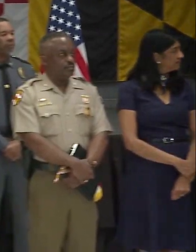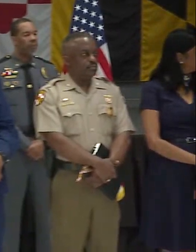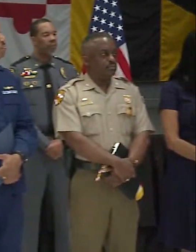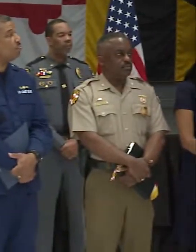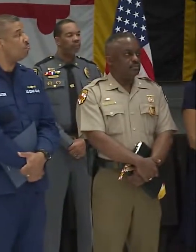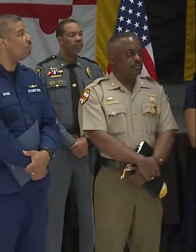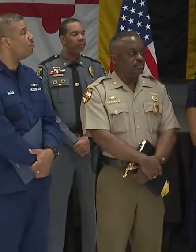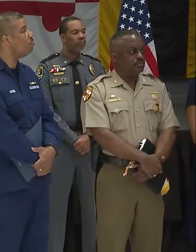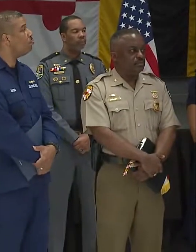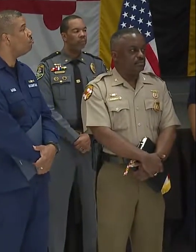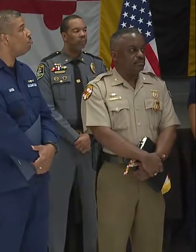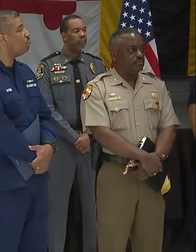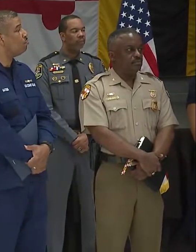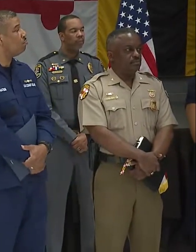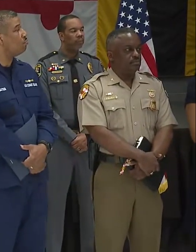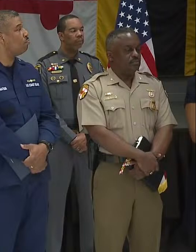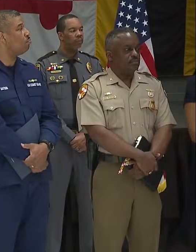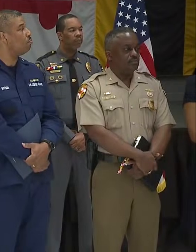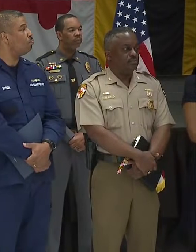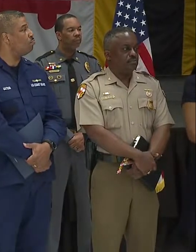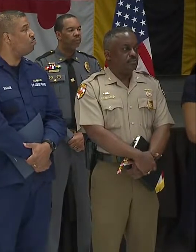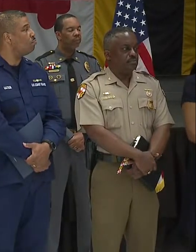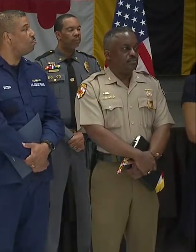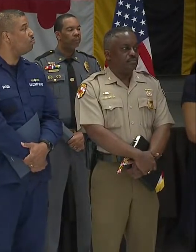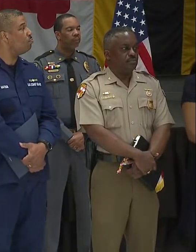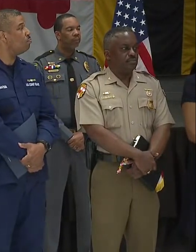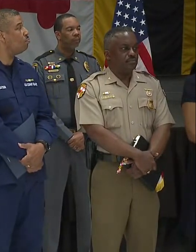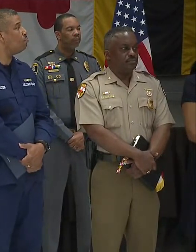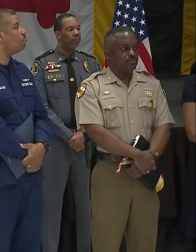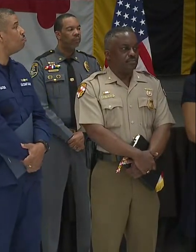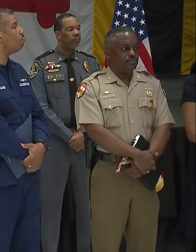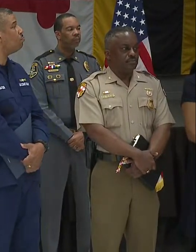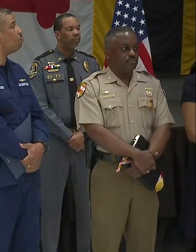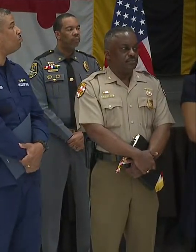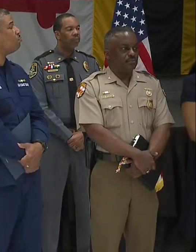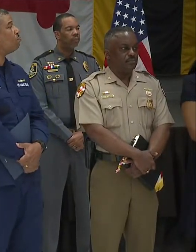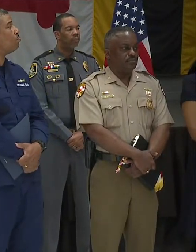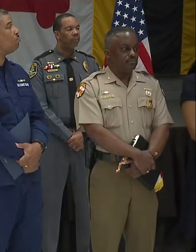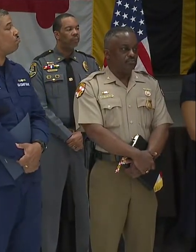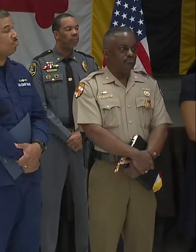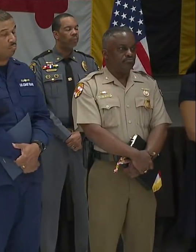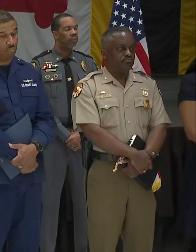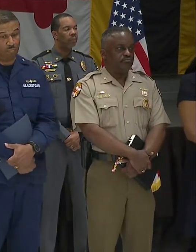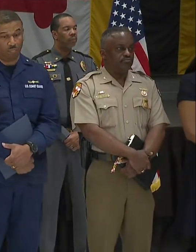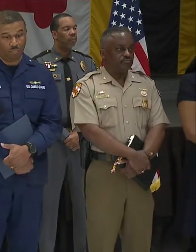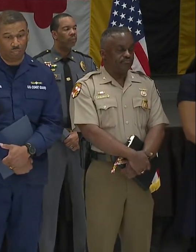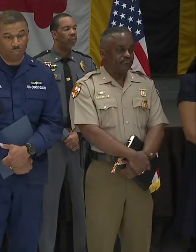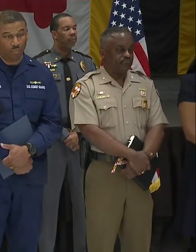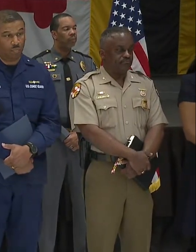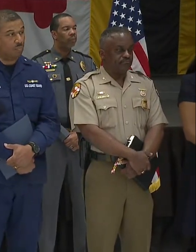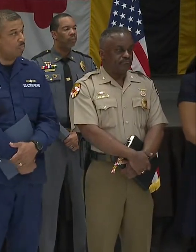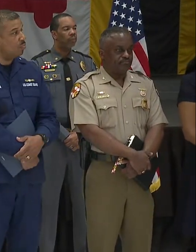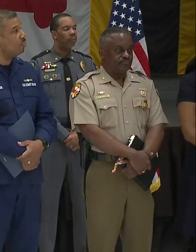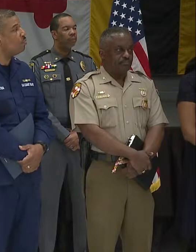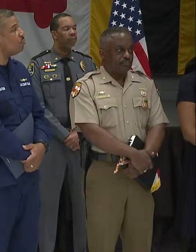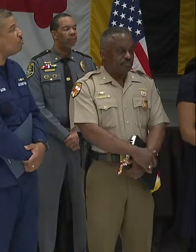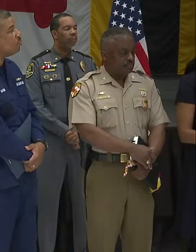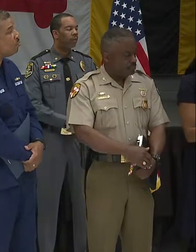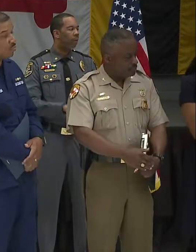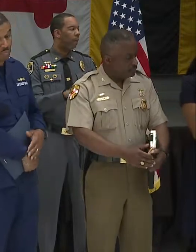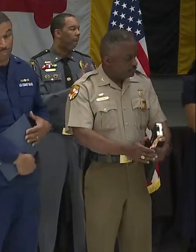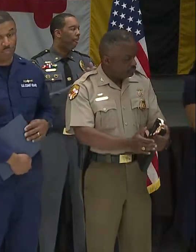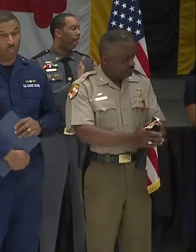leadership. This is not just quick, but it is remarkably efficient work that you all have led on. So thank you so much, Madam Secretary.